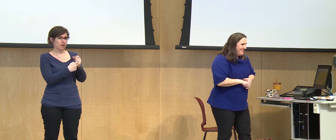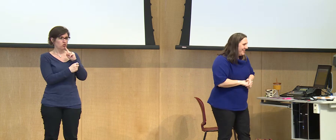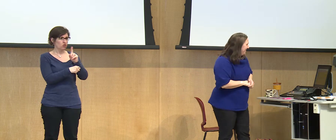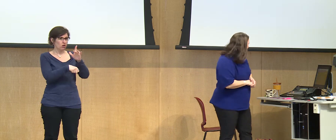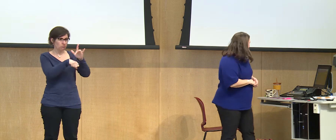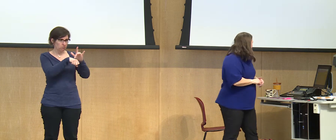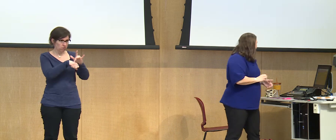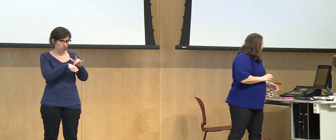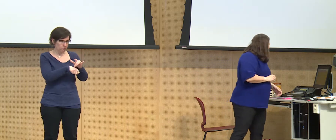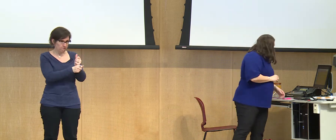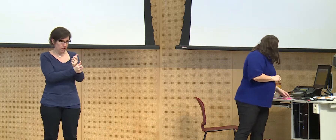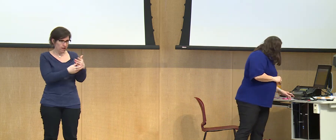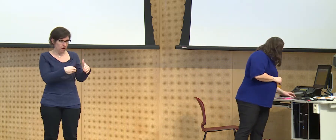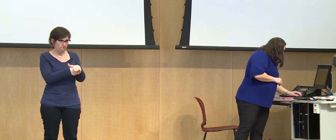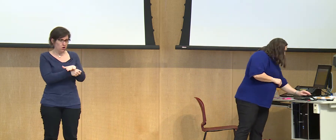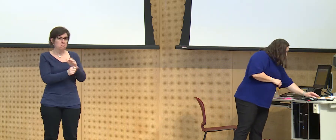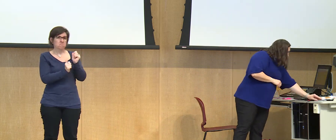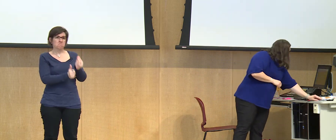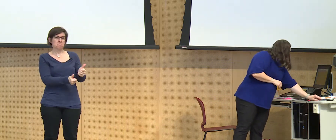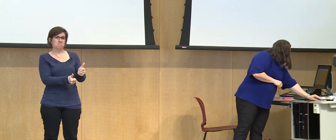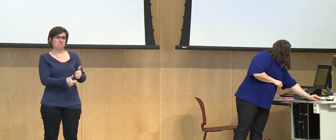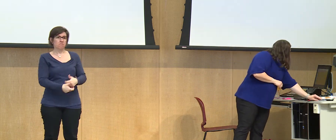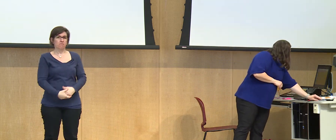everything. So,